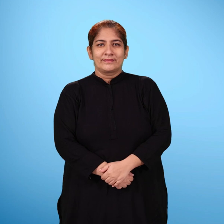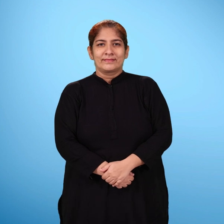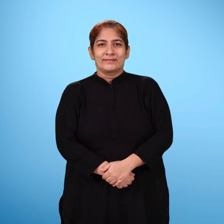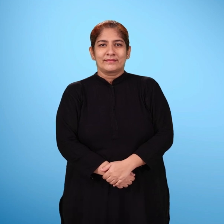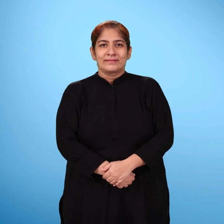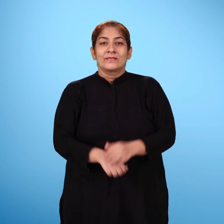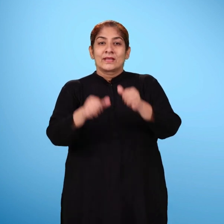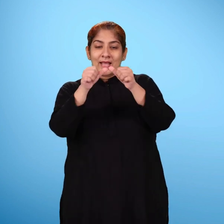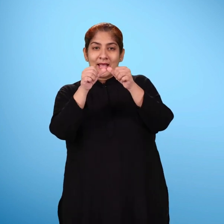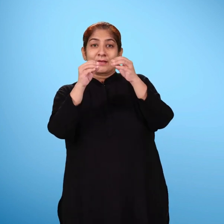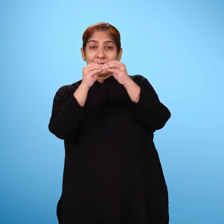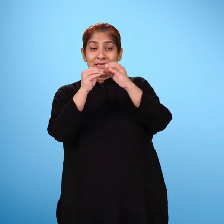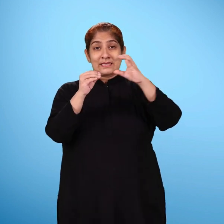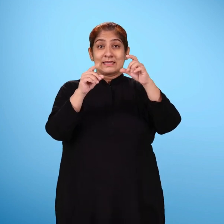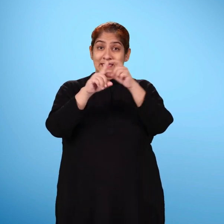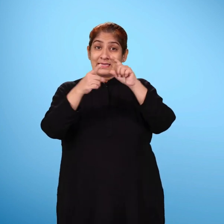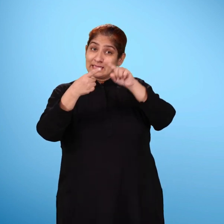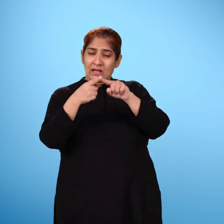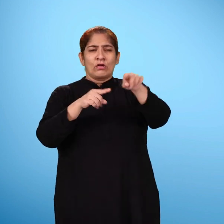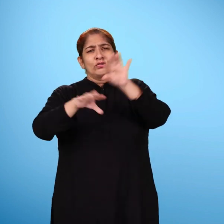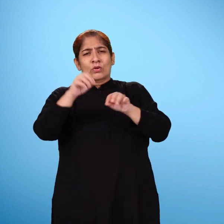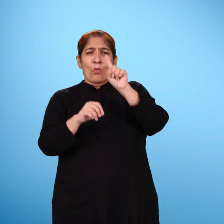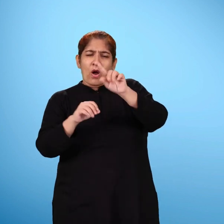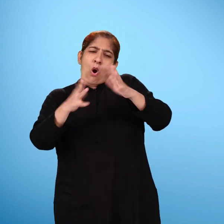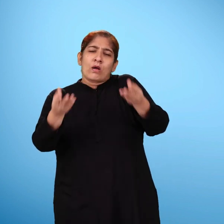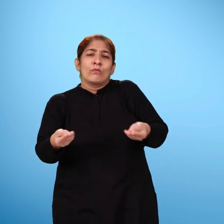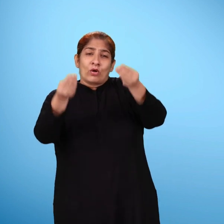onwards? Select one or more options.